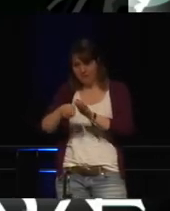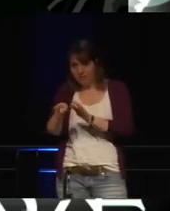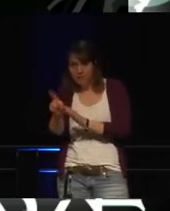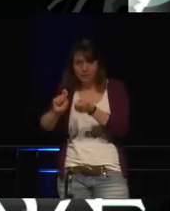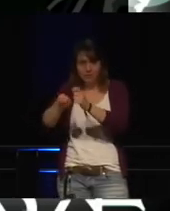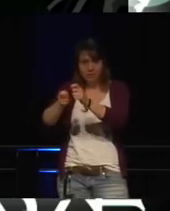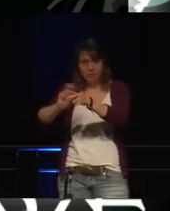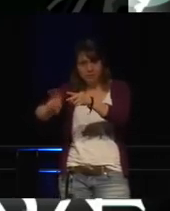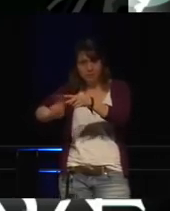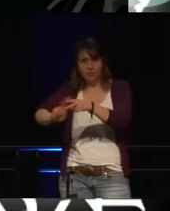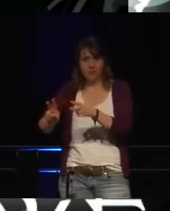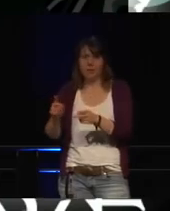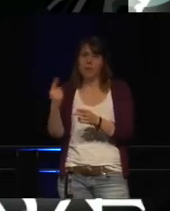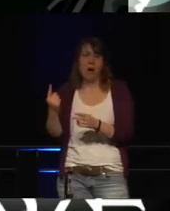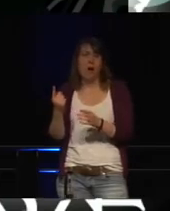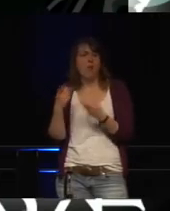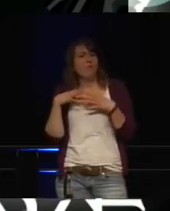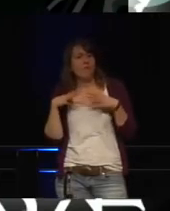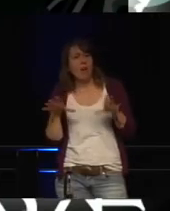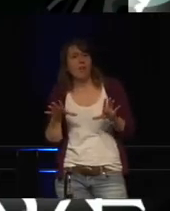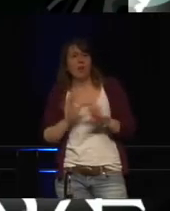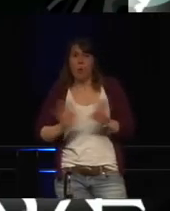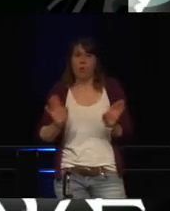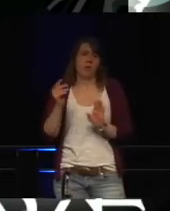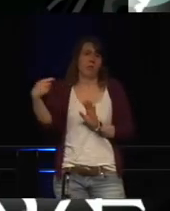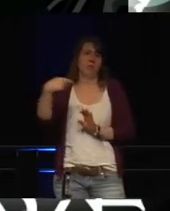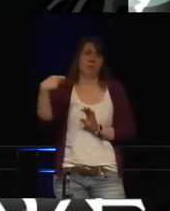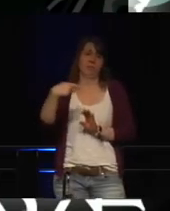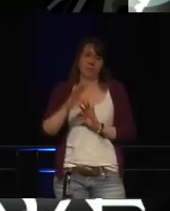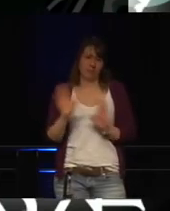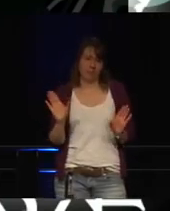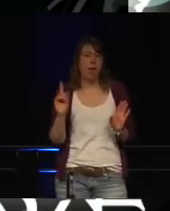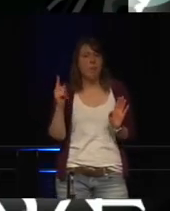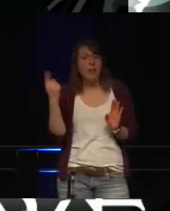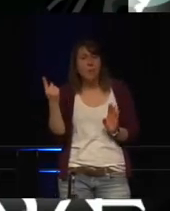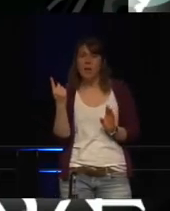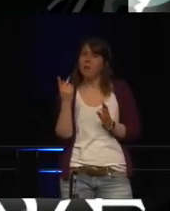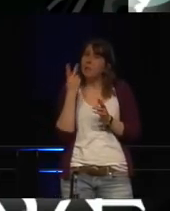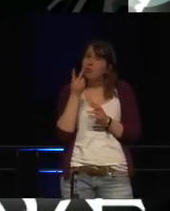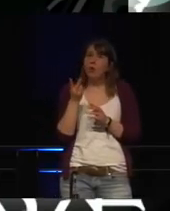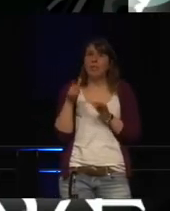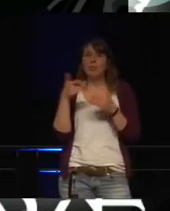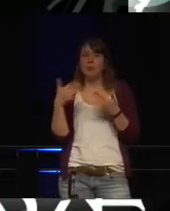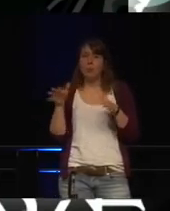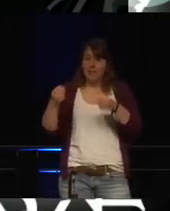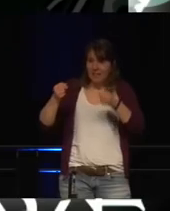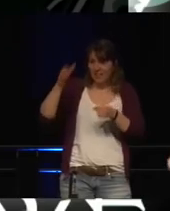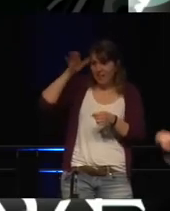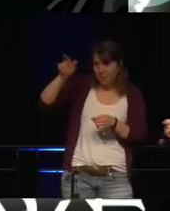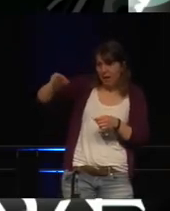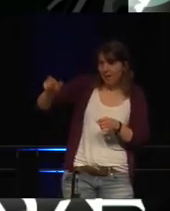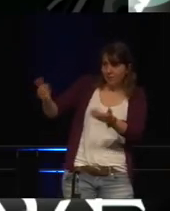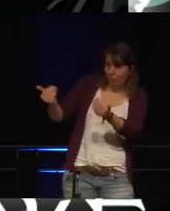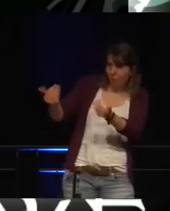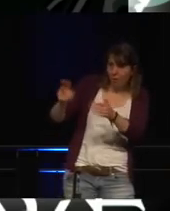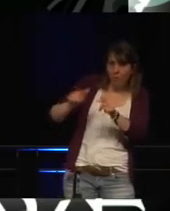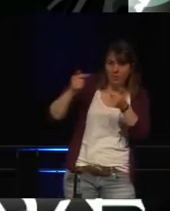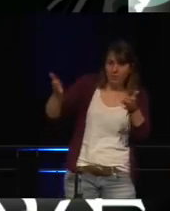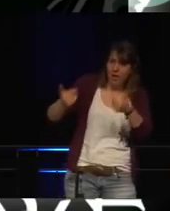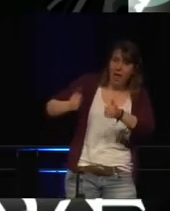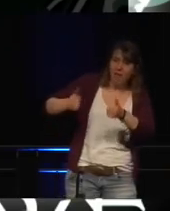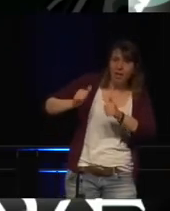there that are doing the security research in their own spare time. And they